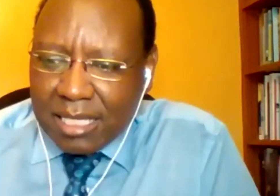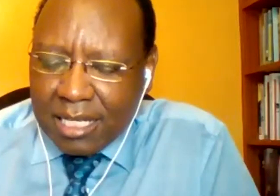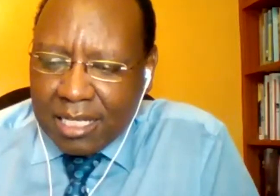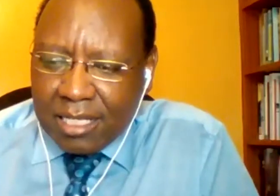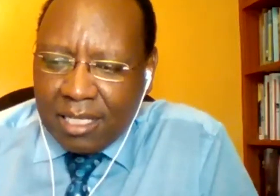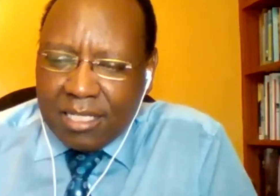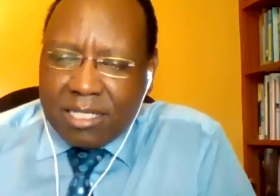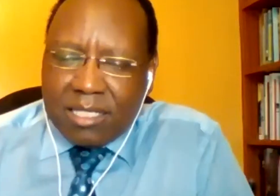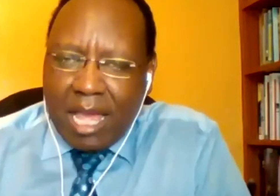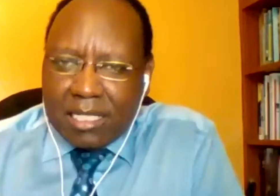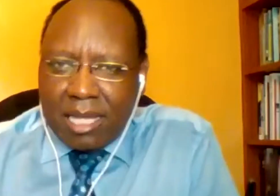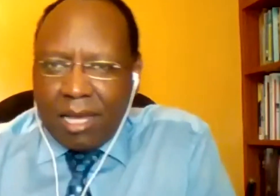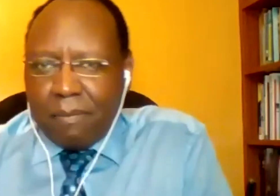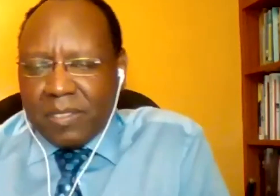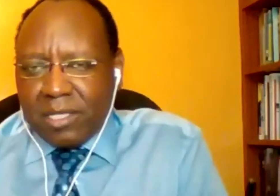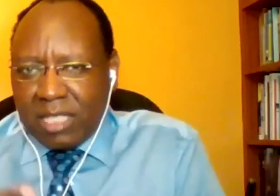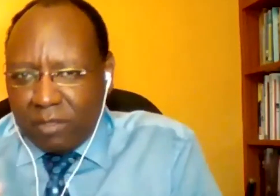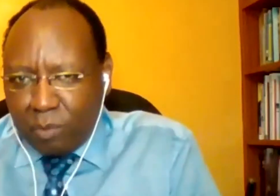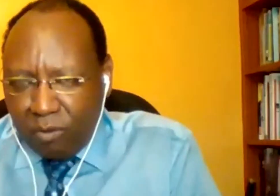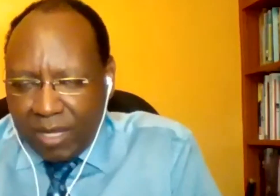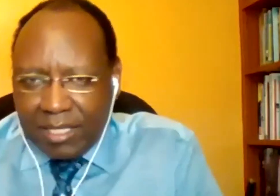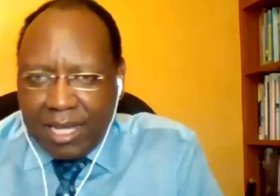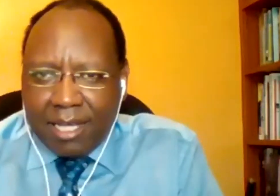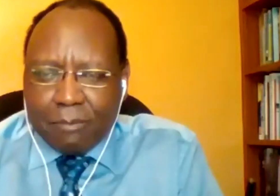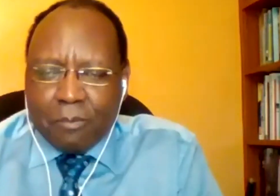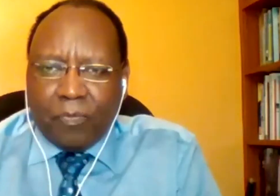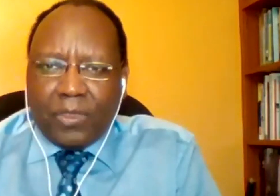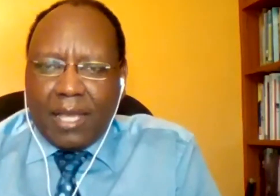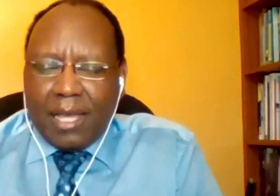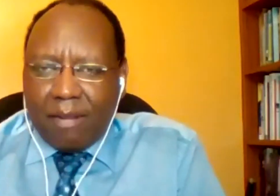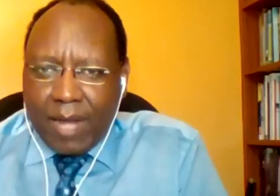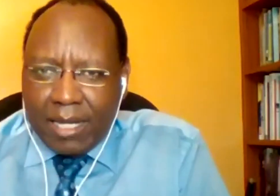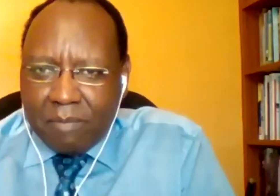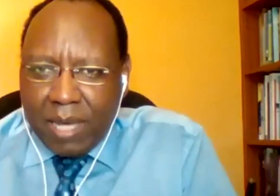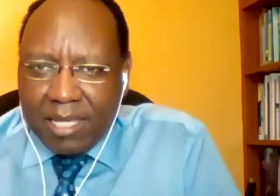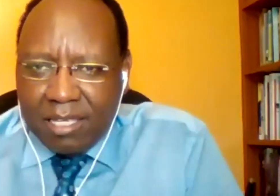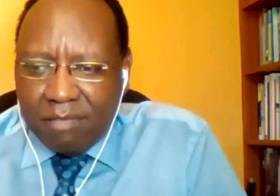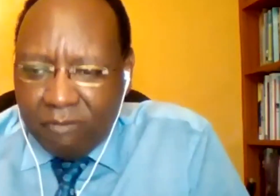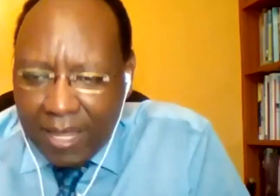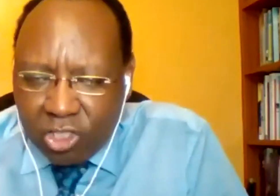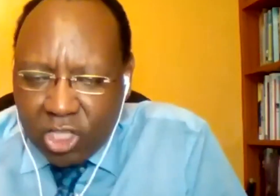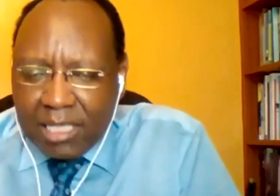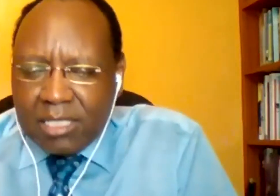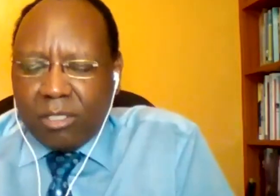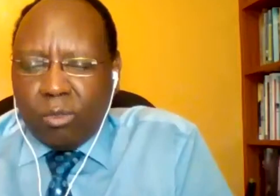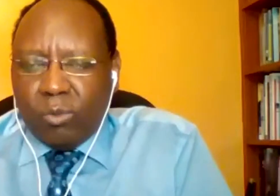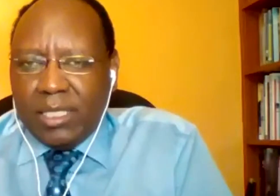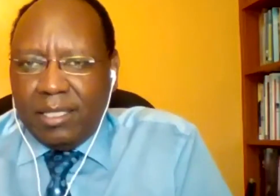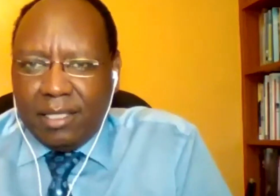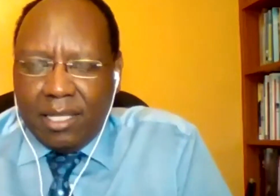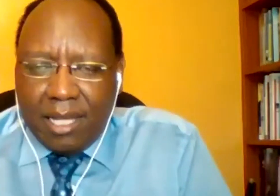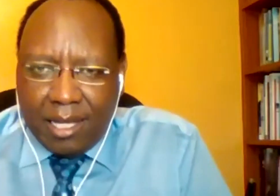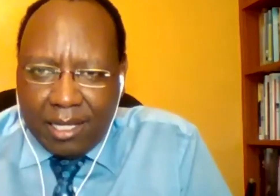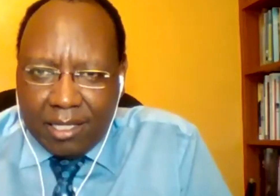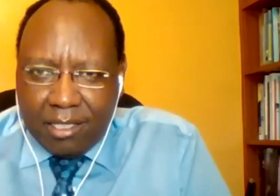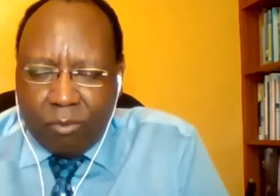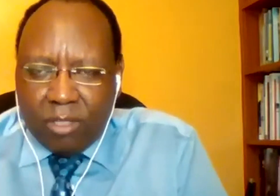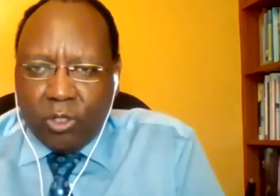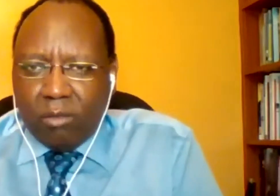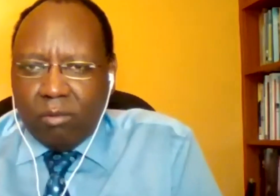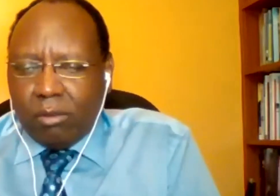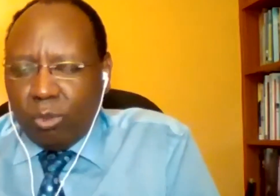are told customer is king. When you create customer experience, the customers come again